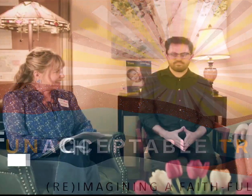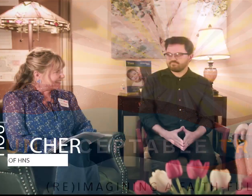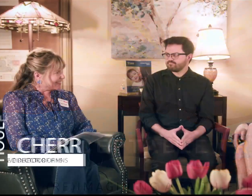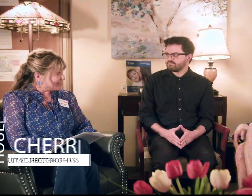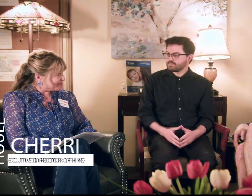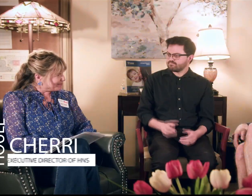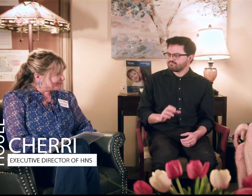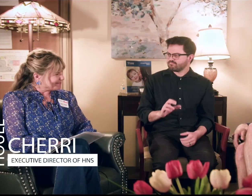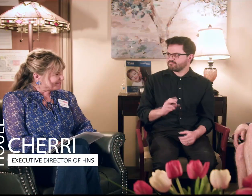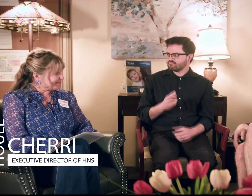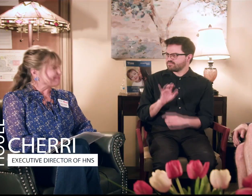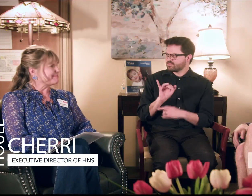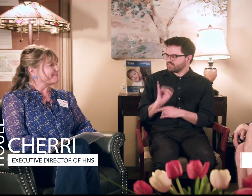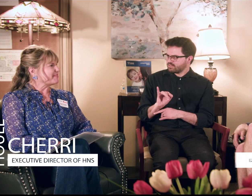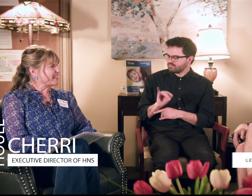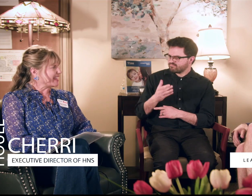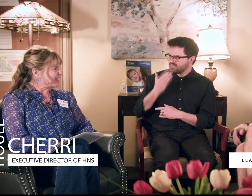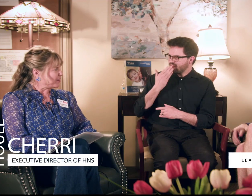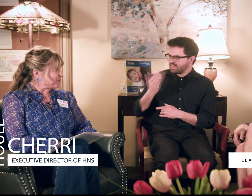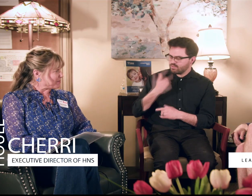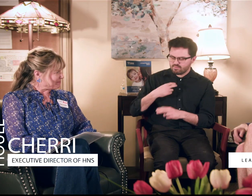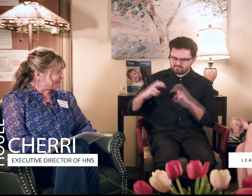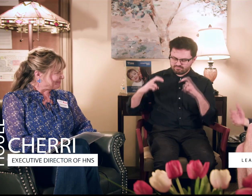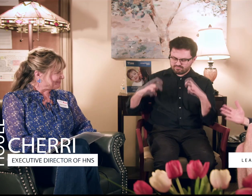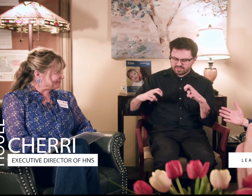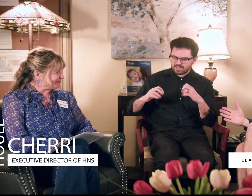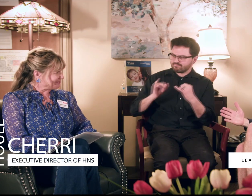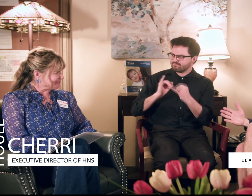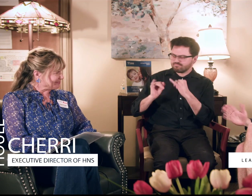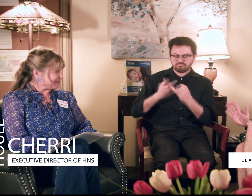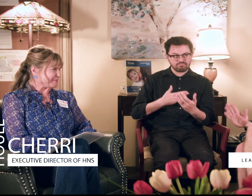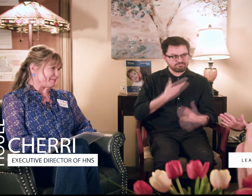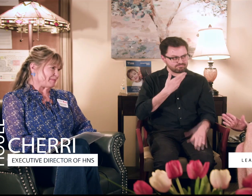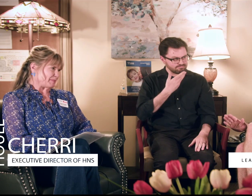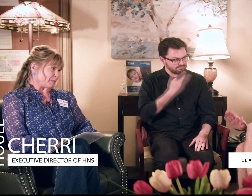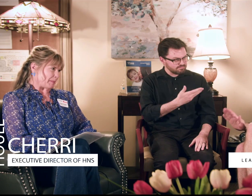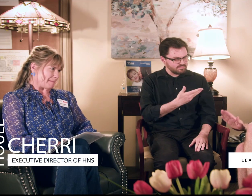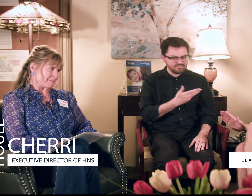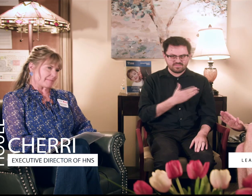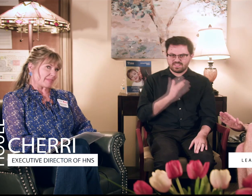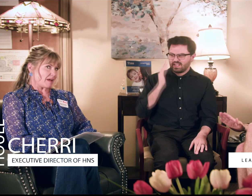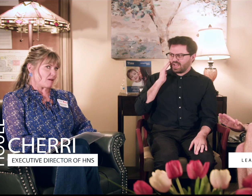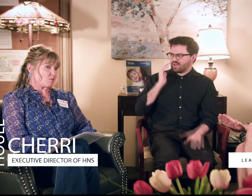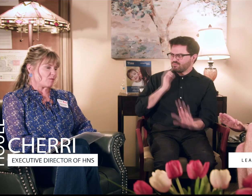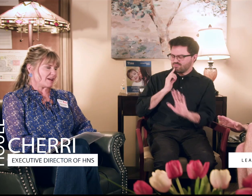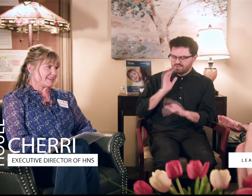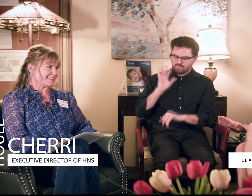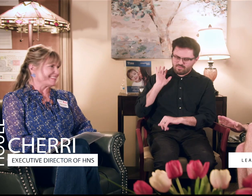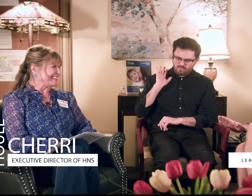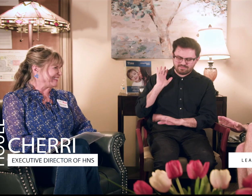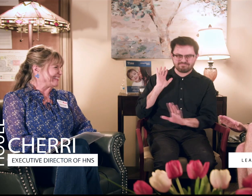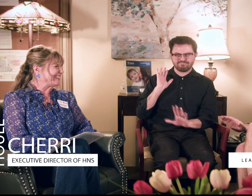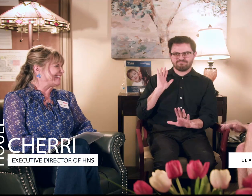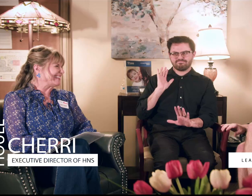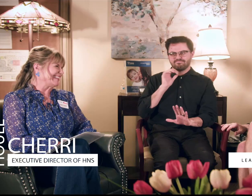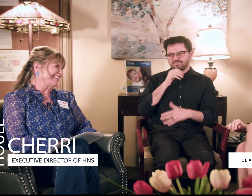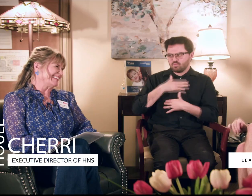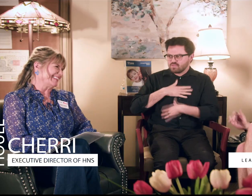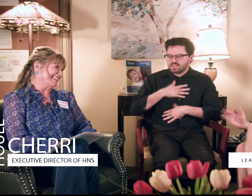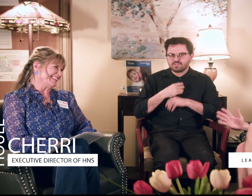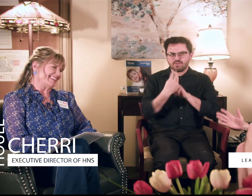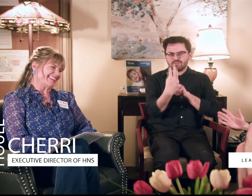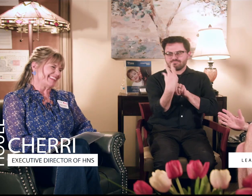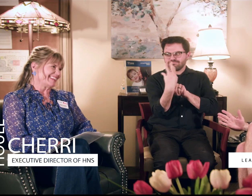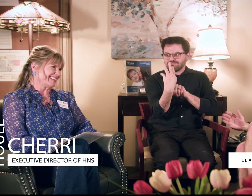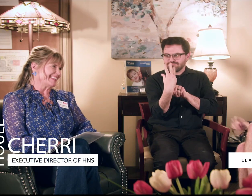Well, Cherry, thank you so much for sitting down with us. And I know you've said the camera is not something you necessarily enjoy.